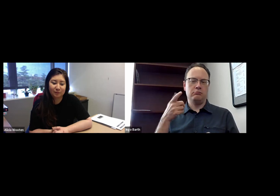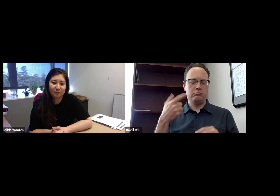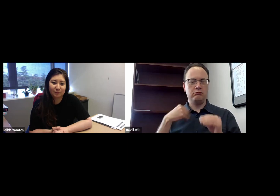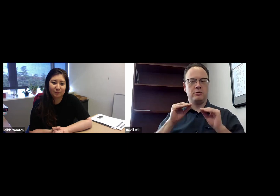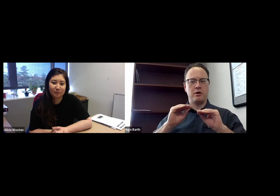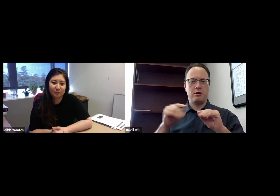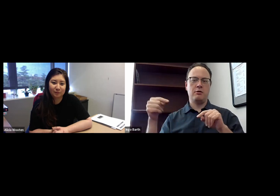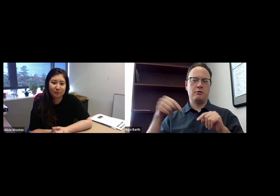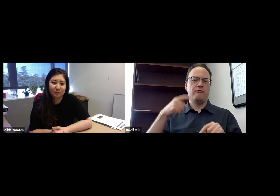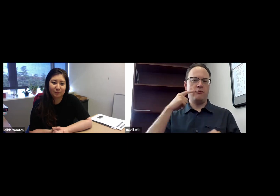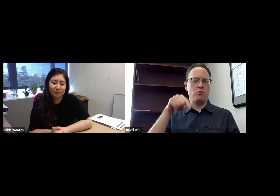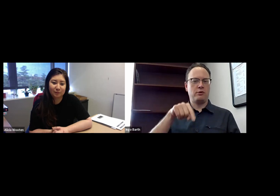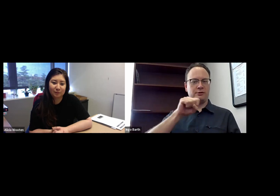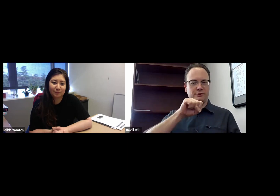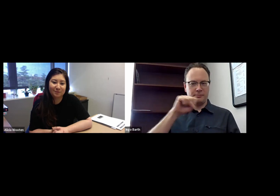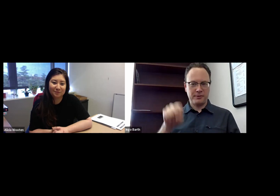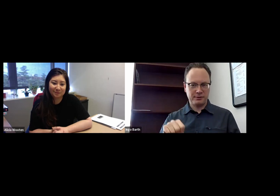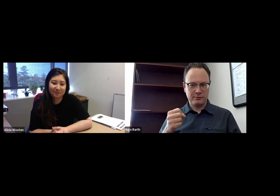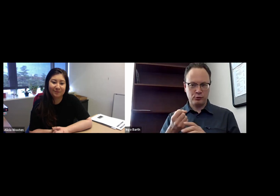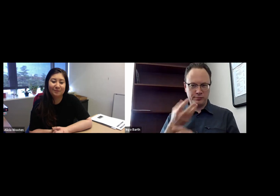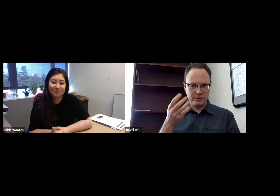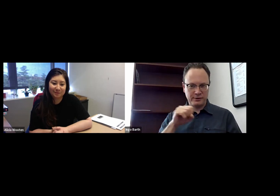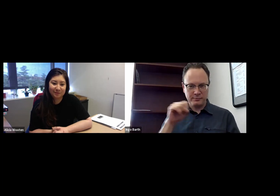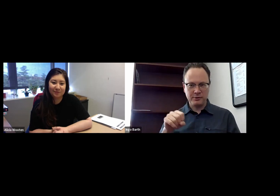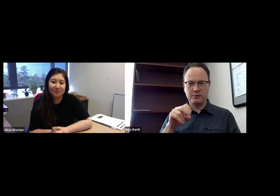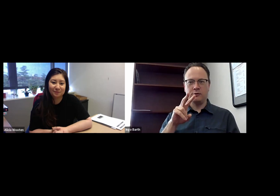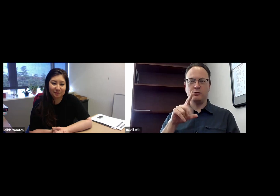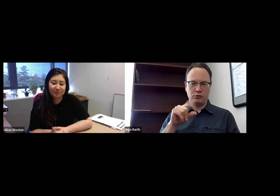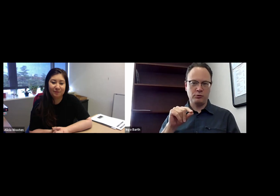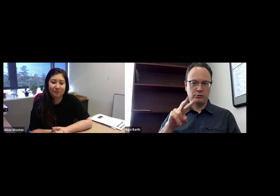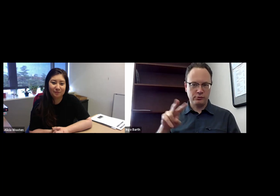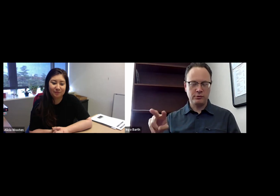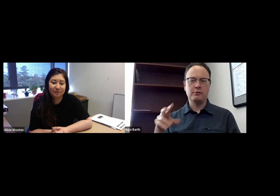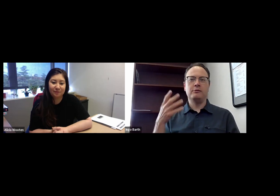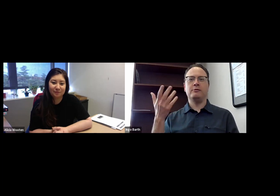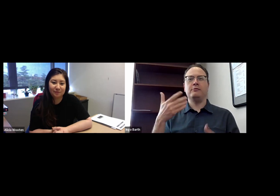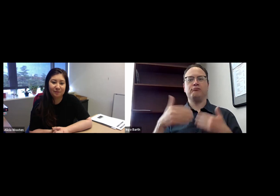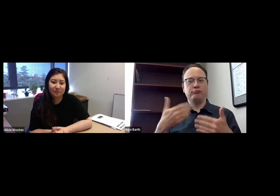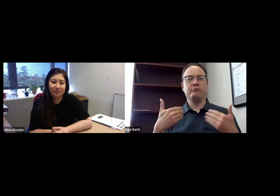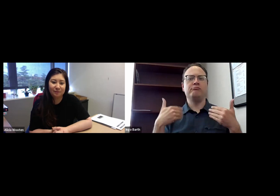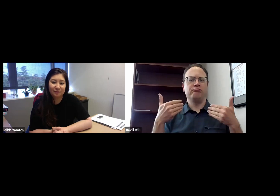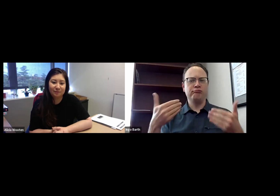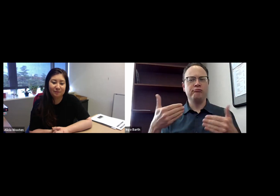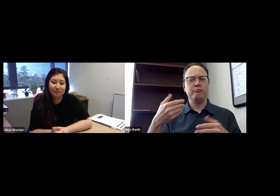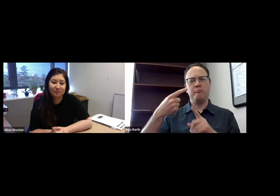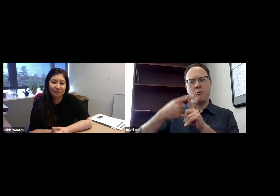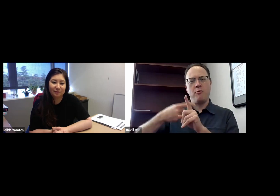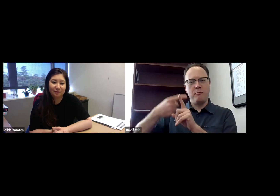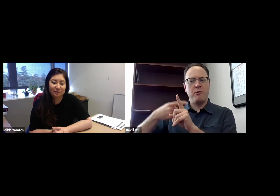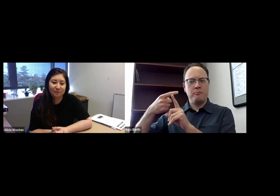a under the Fulbright to teach at Gallaudet for this spring semester,